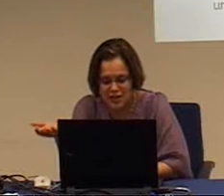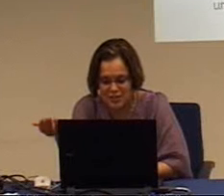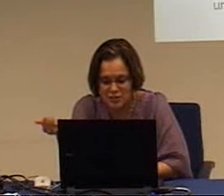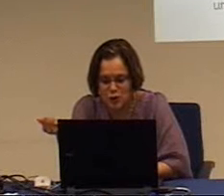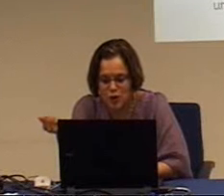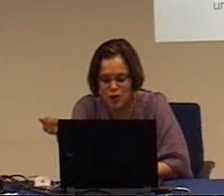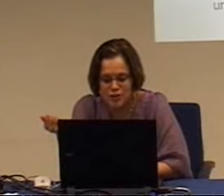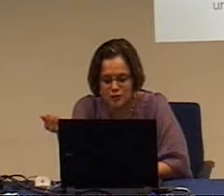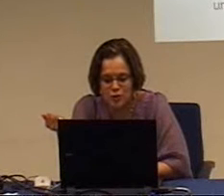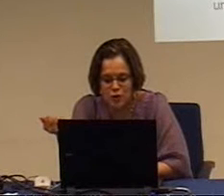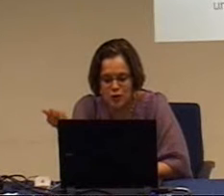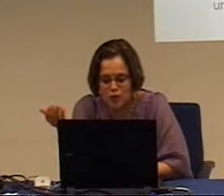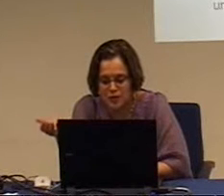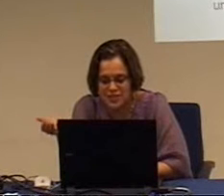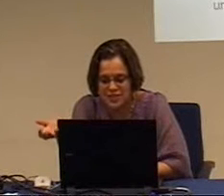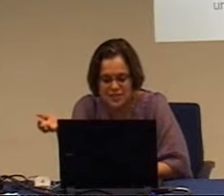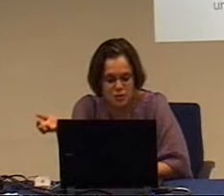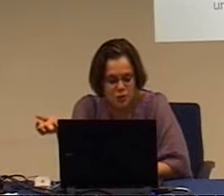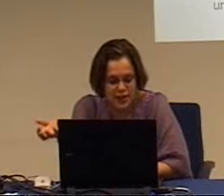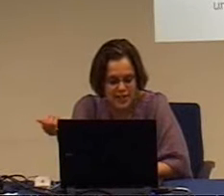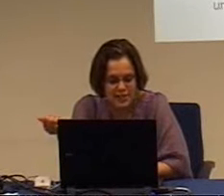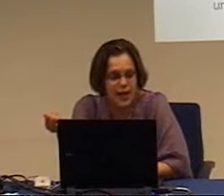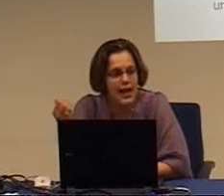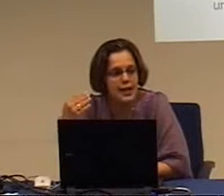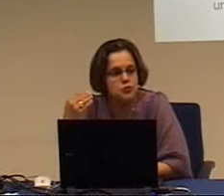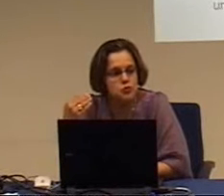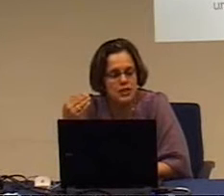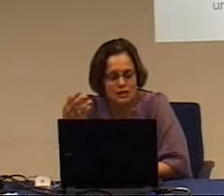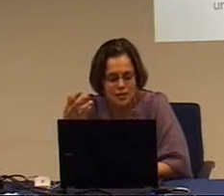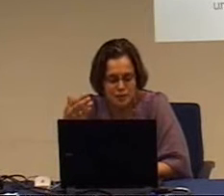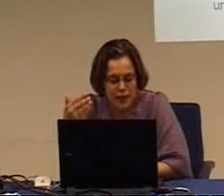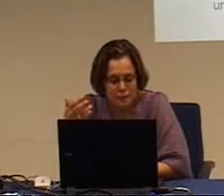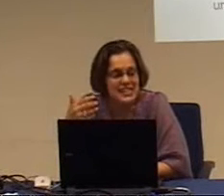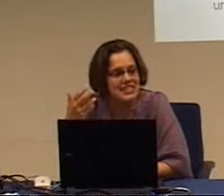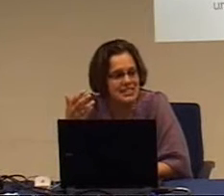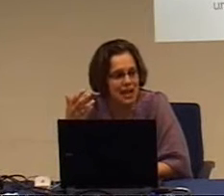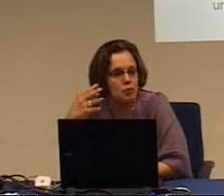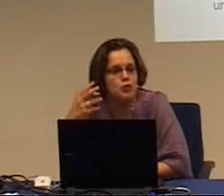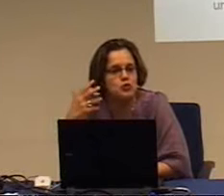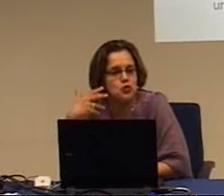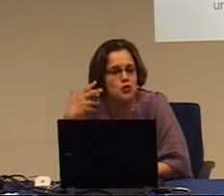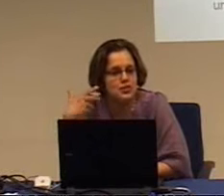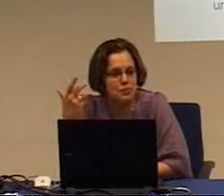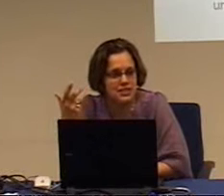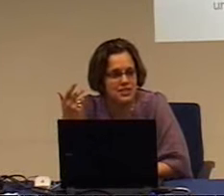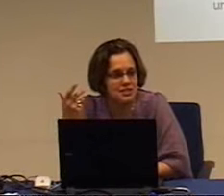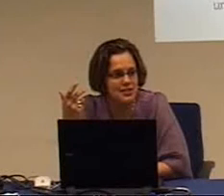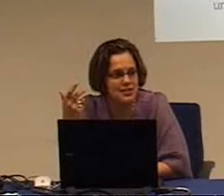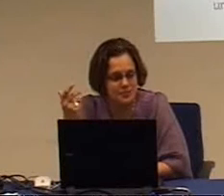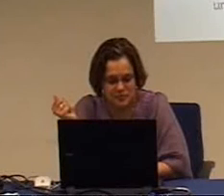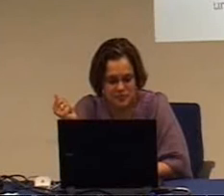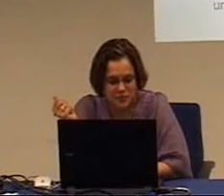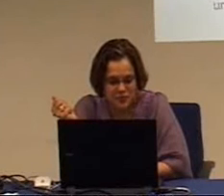Paris 8, a work of a master is in progress, and we will make Greta produce cute